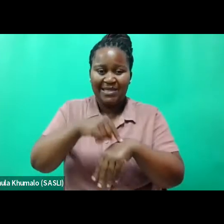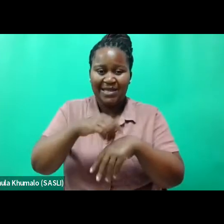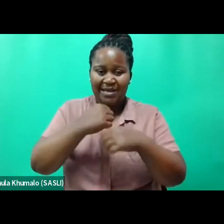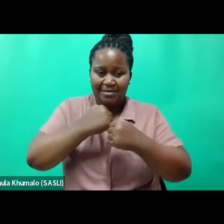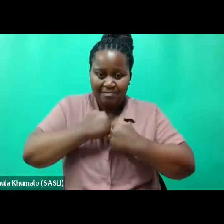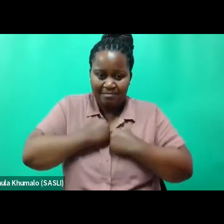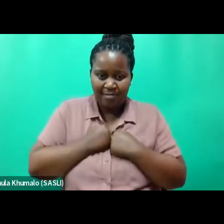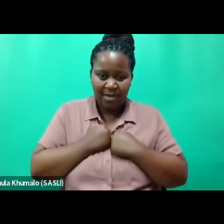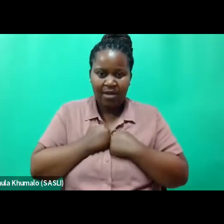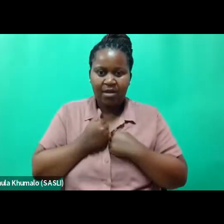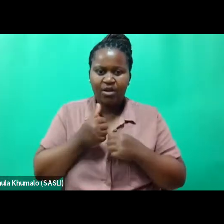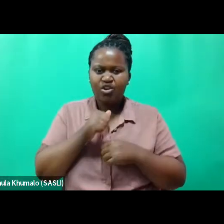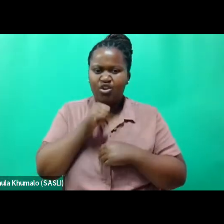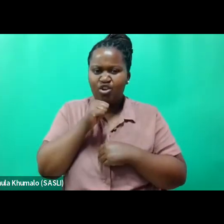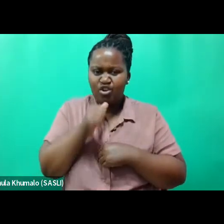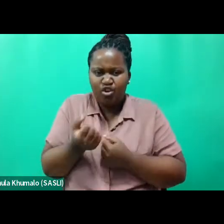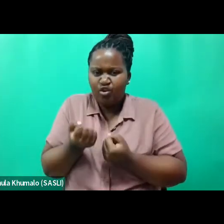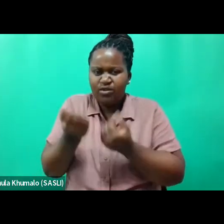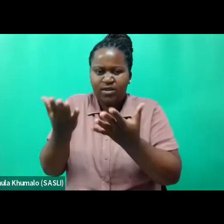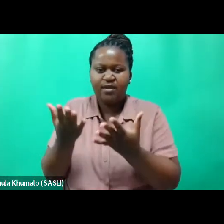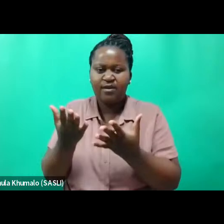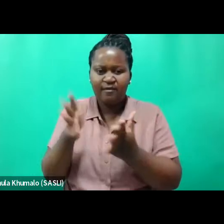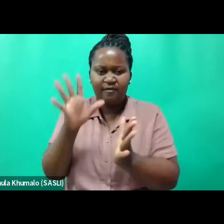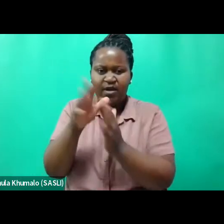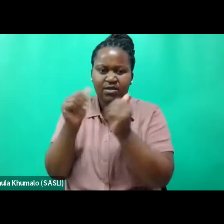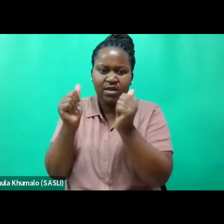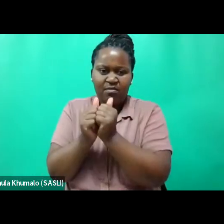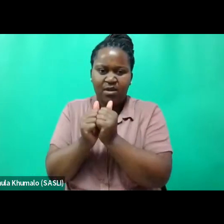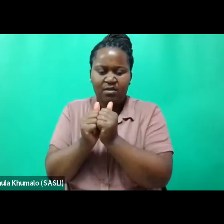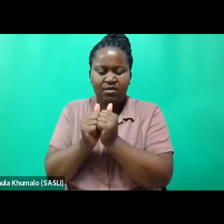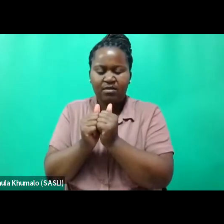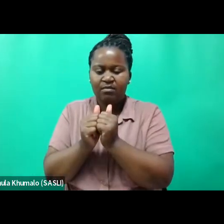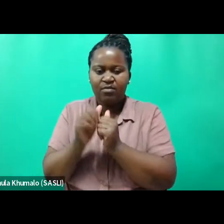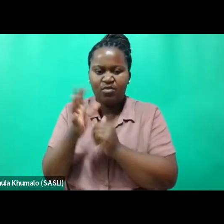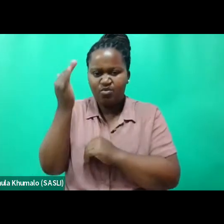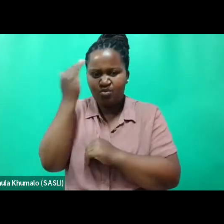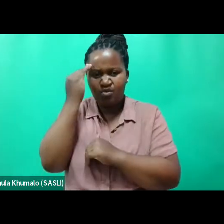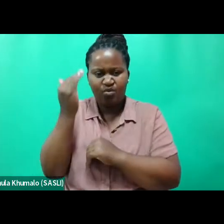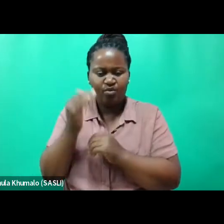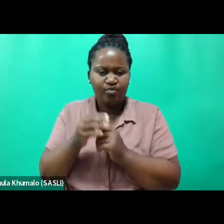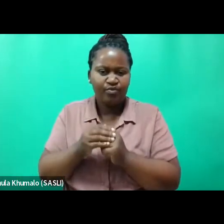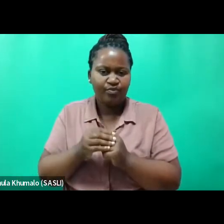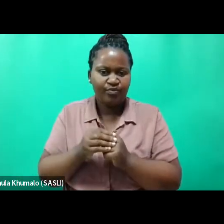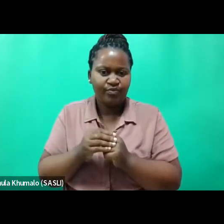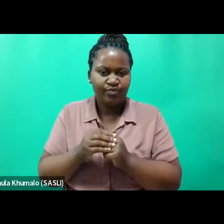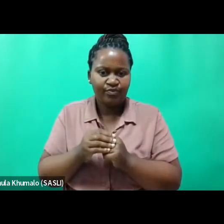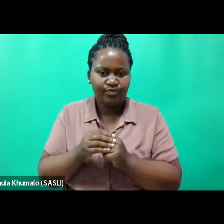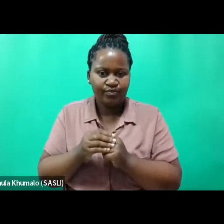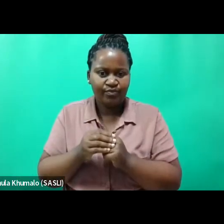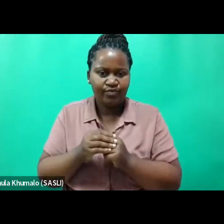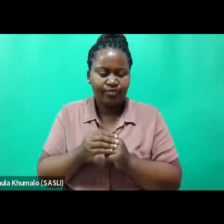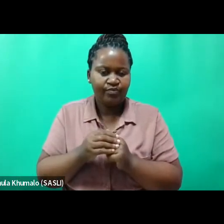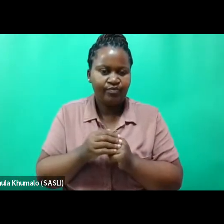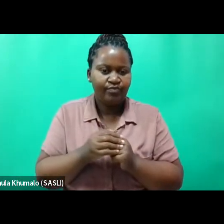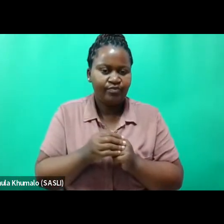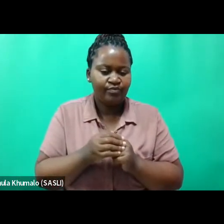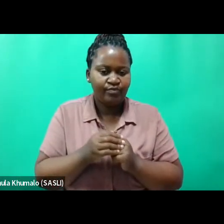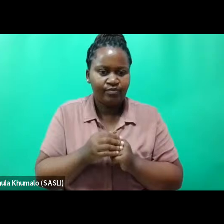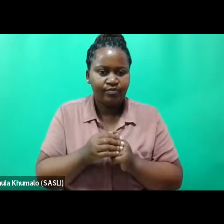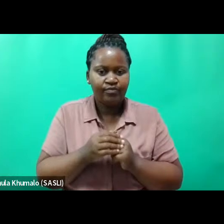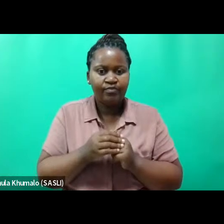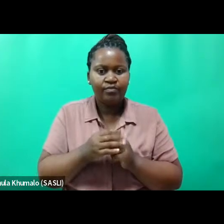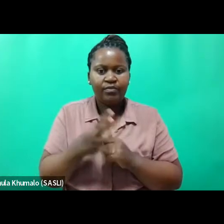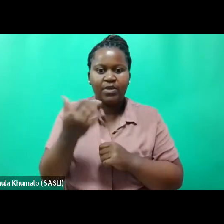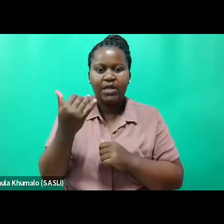just give me the assignment and be like, do it now. Get on with it. So that's